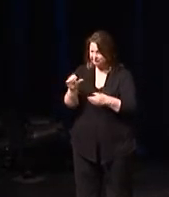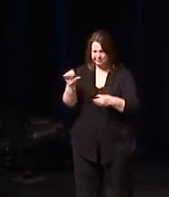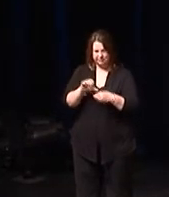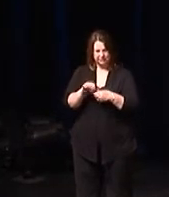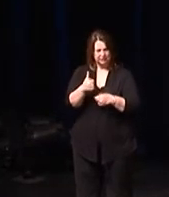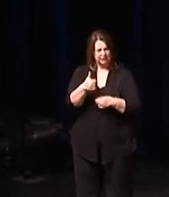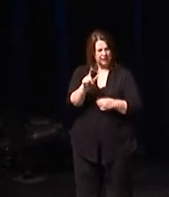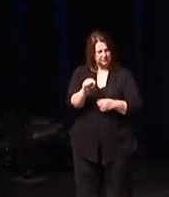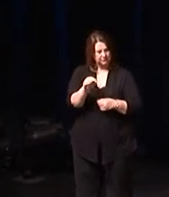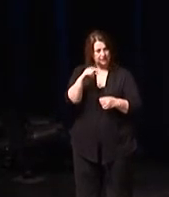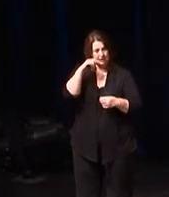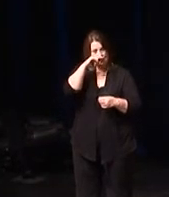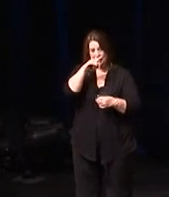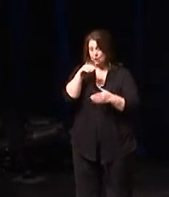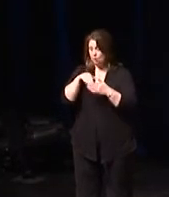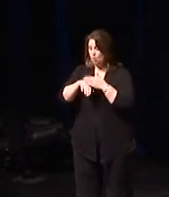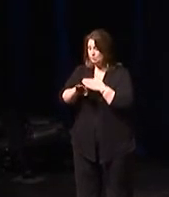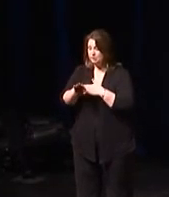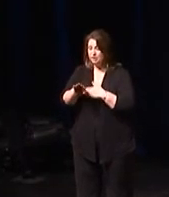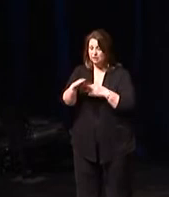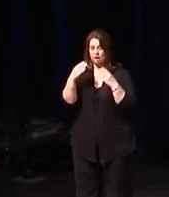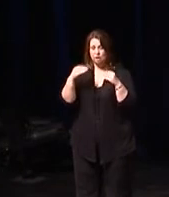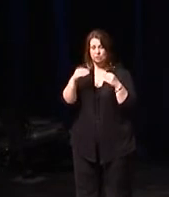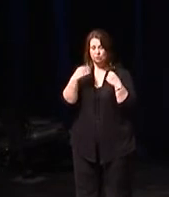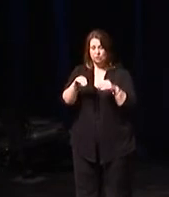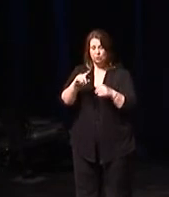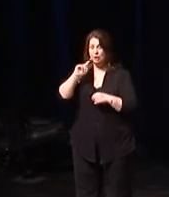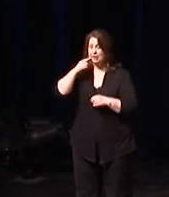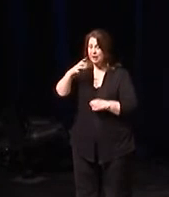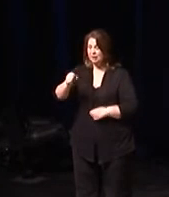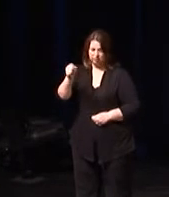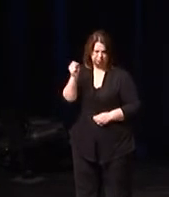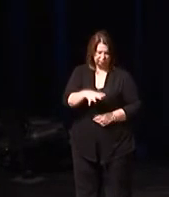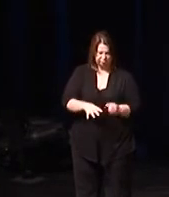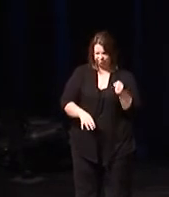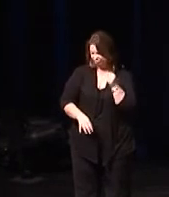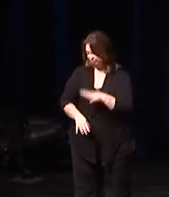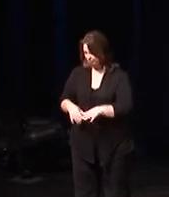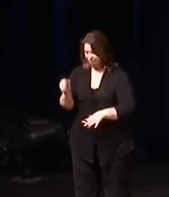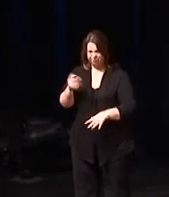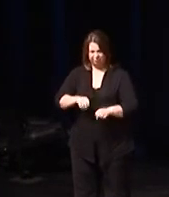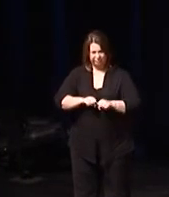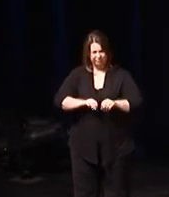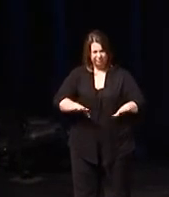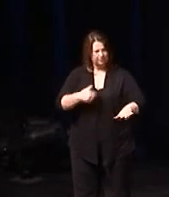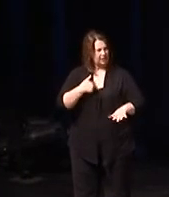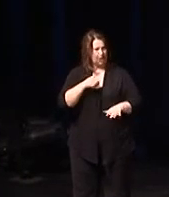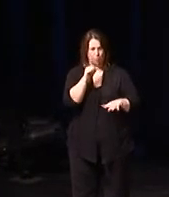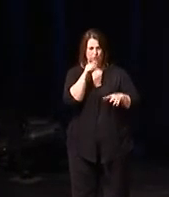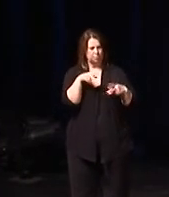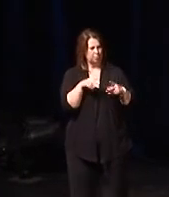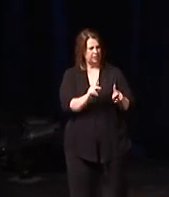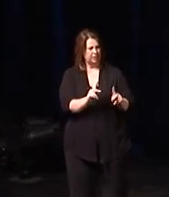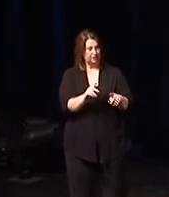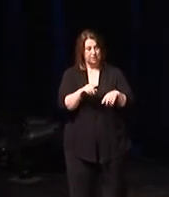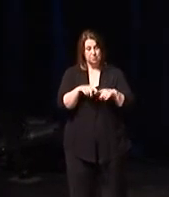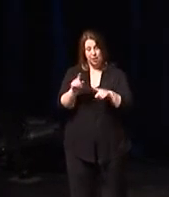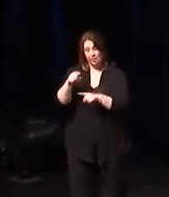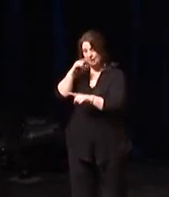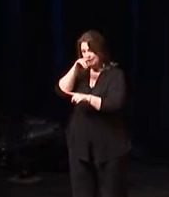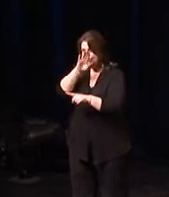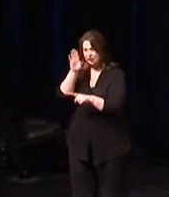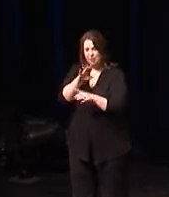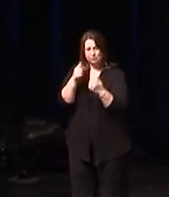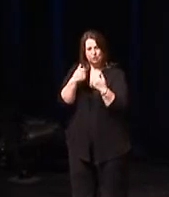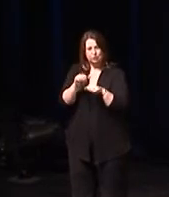goes in the store and he throws candy on the floor. I wouldn't have been allowed to do that. The thing I thought was interesting is he never tried to touch the gas pump.